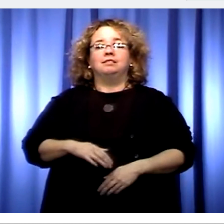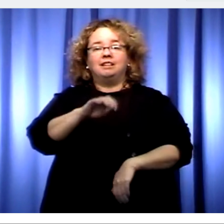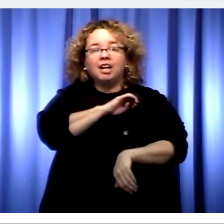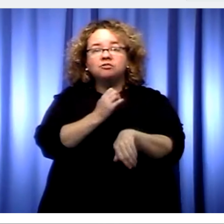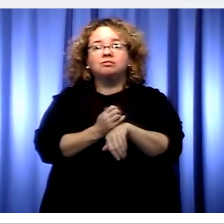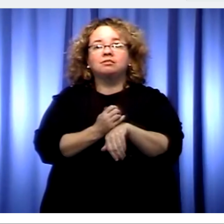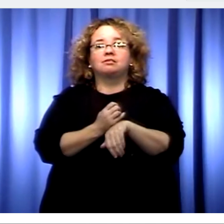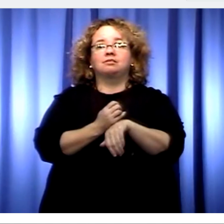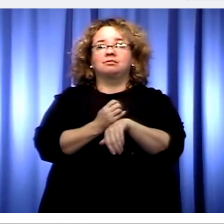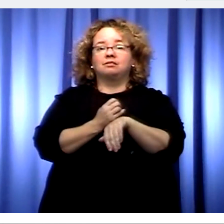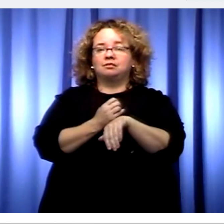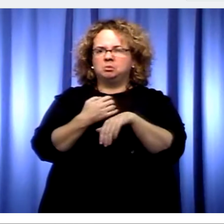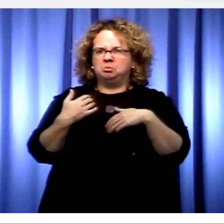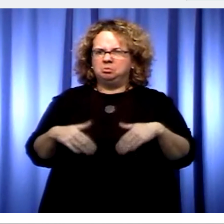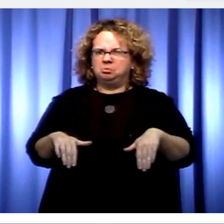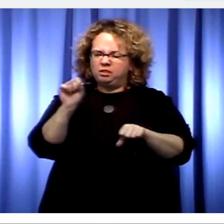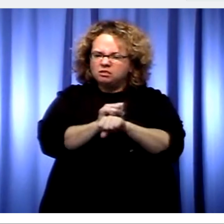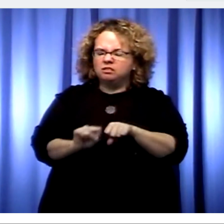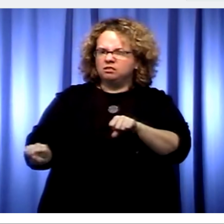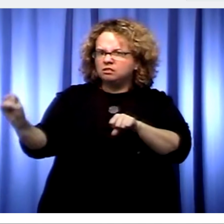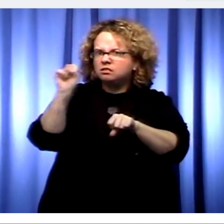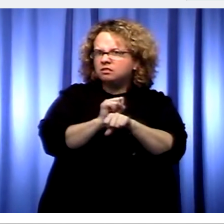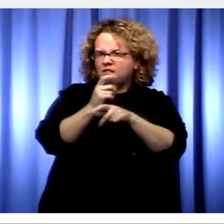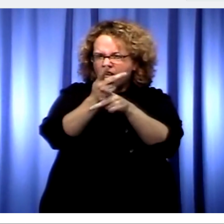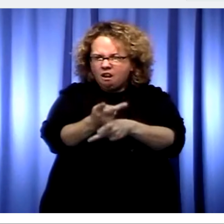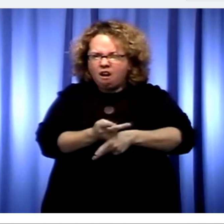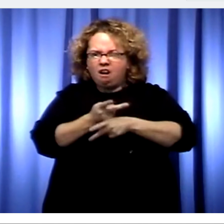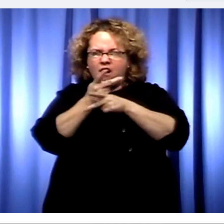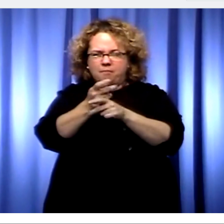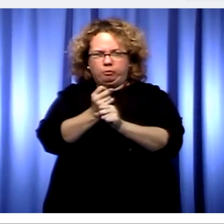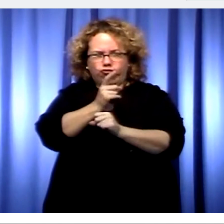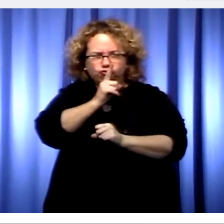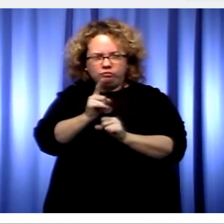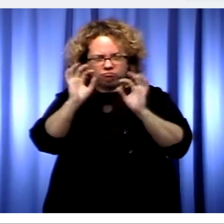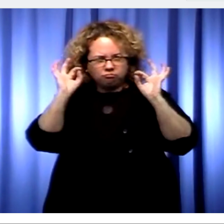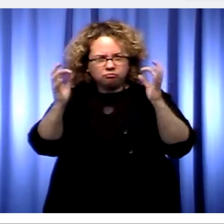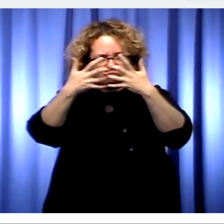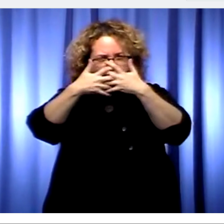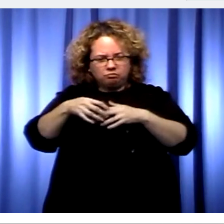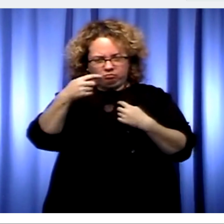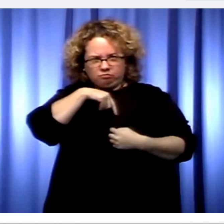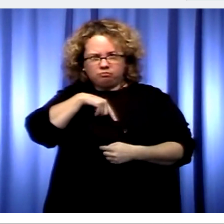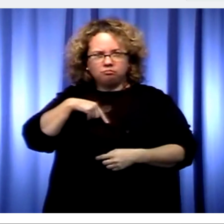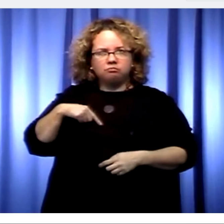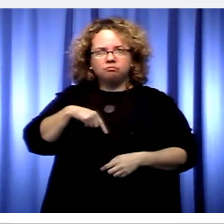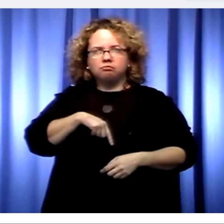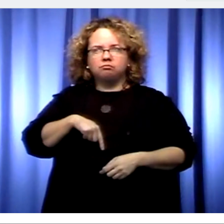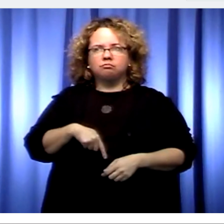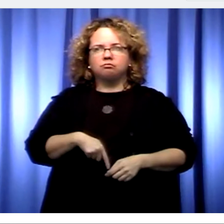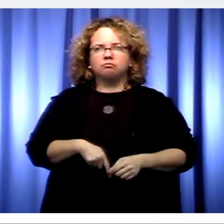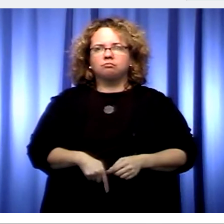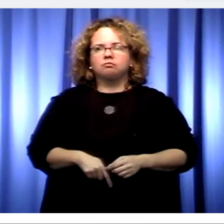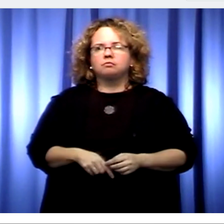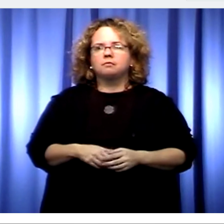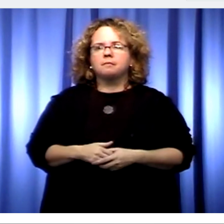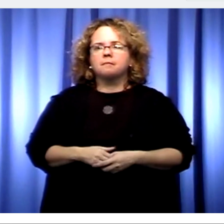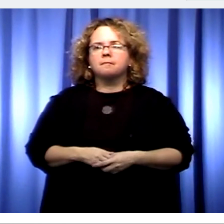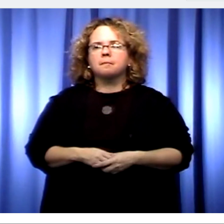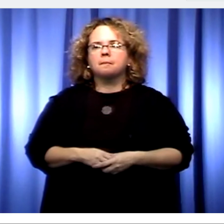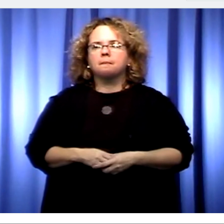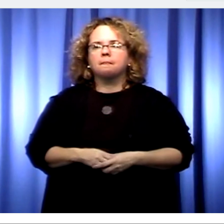stomach, your body needs the energy within that. So it's going to work really hard and carefully to move